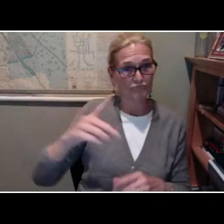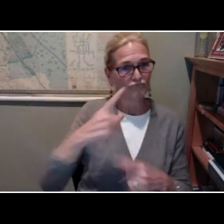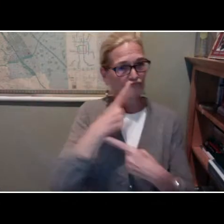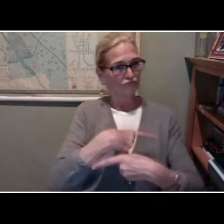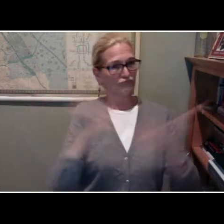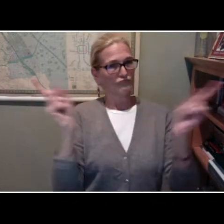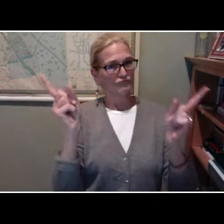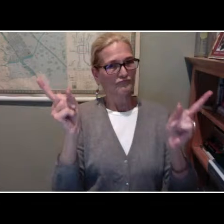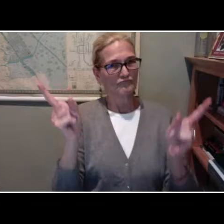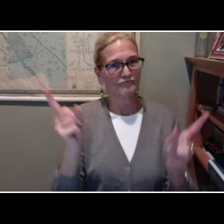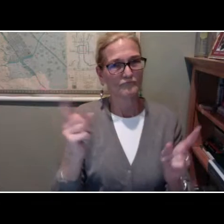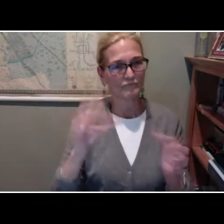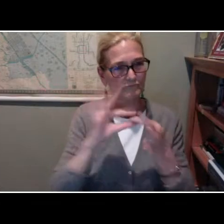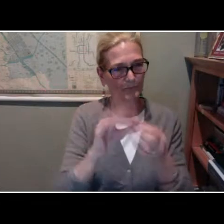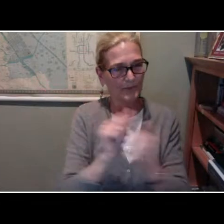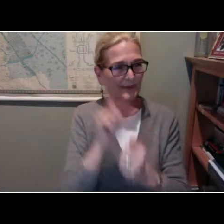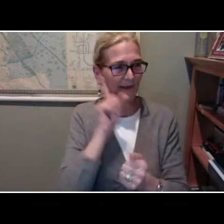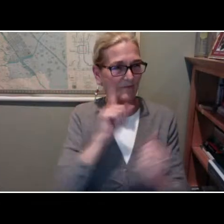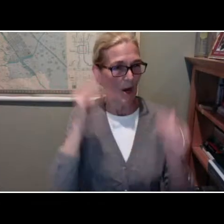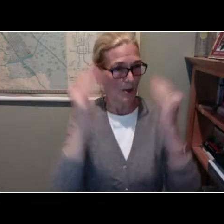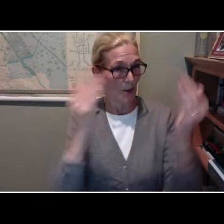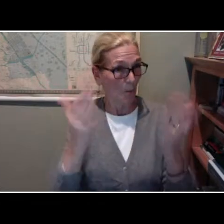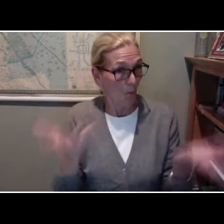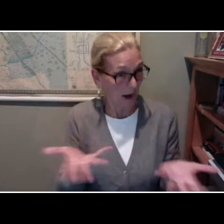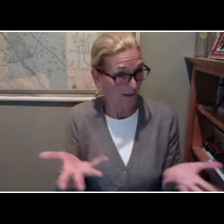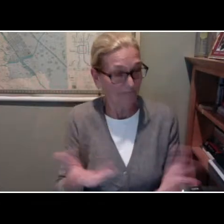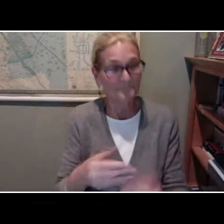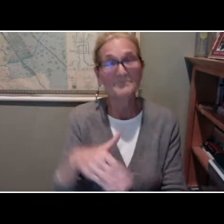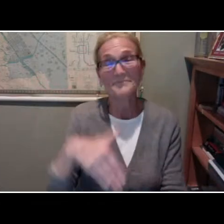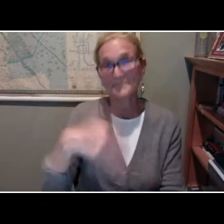And I think what's more even